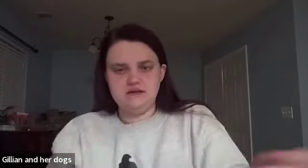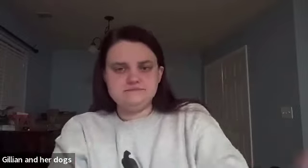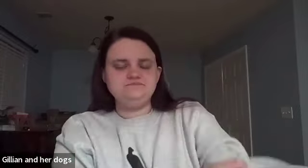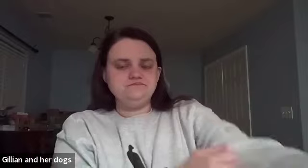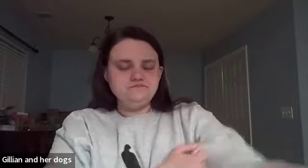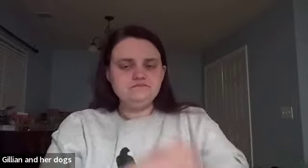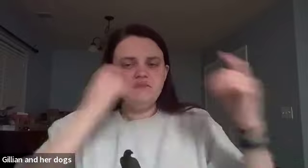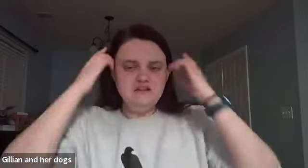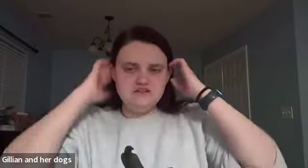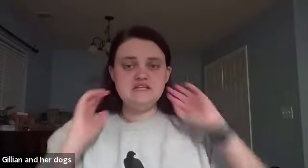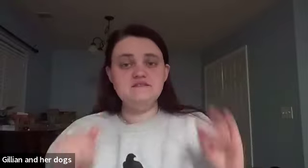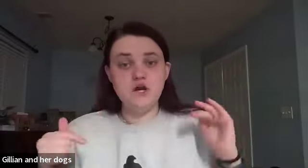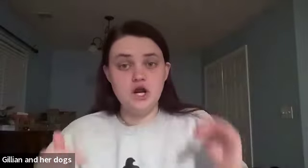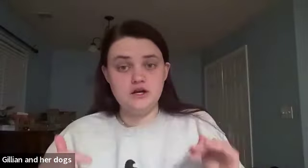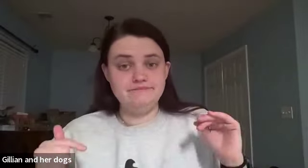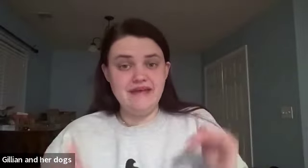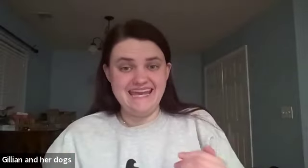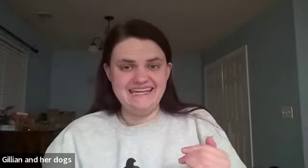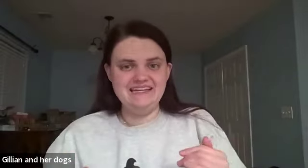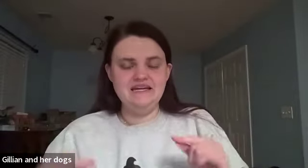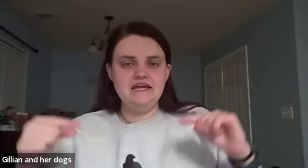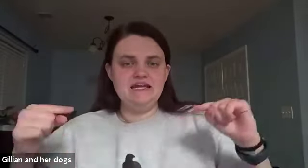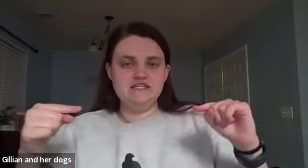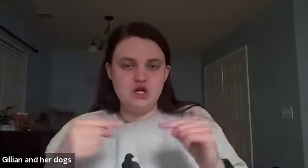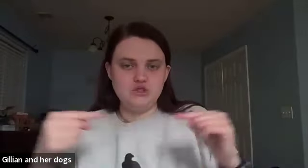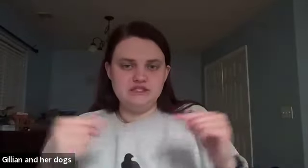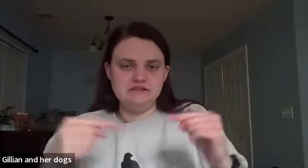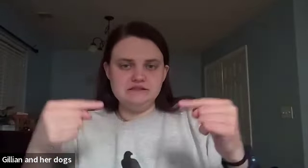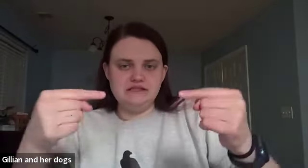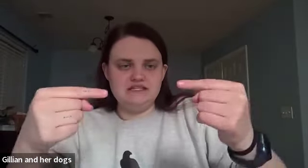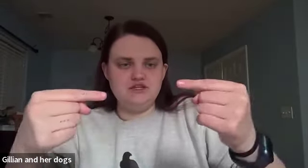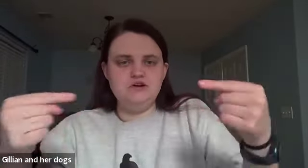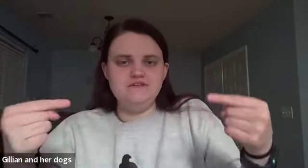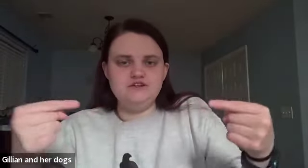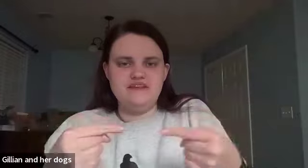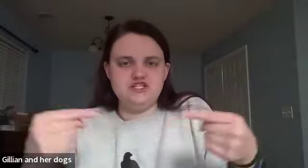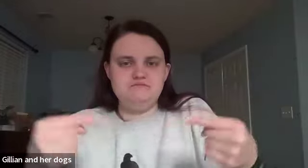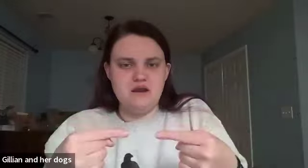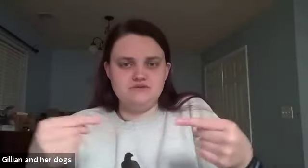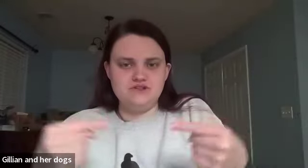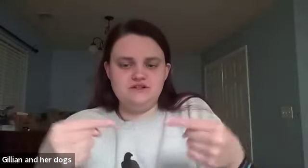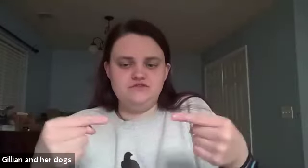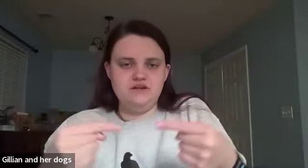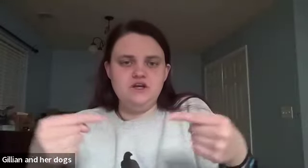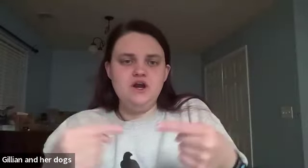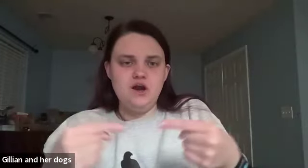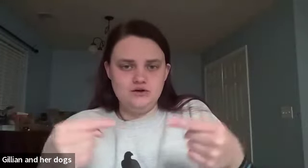saying. So the sign for hurt and pain is hurt. It's like two pointing fingers and they just bounce in front.